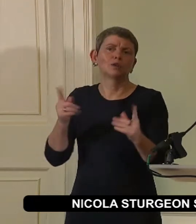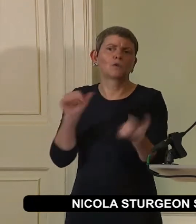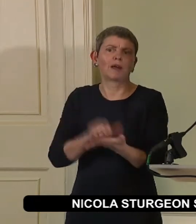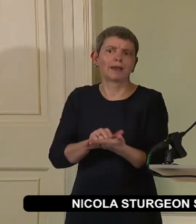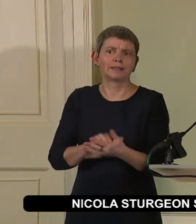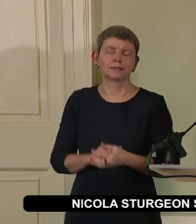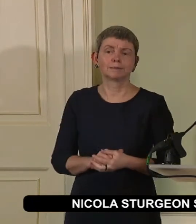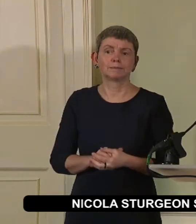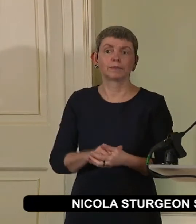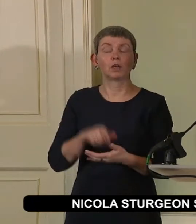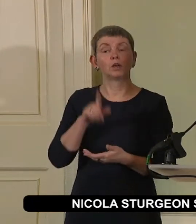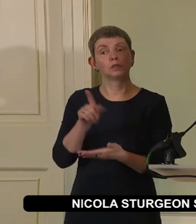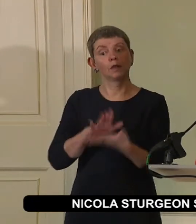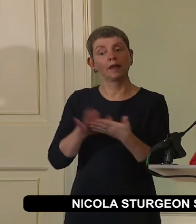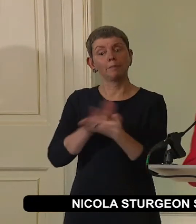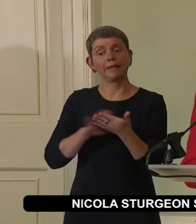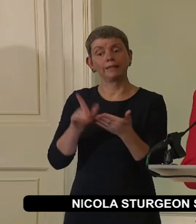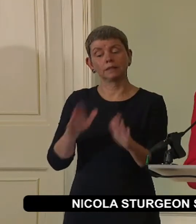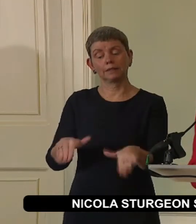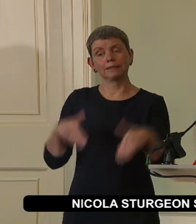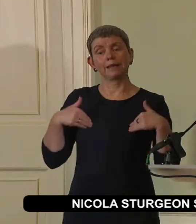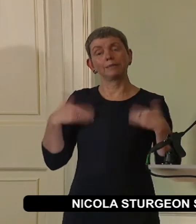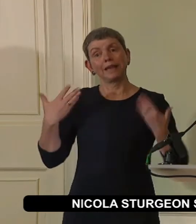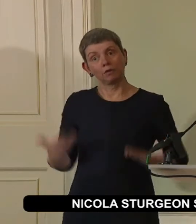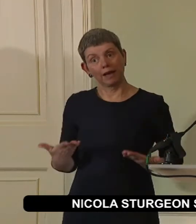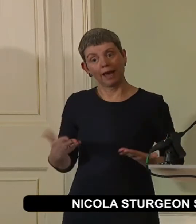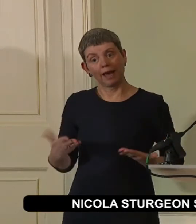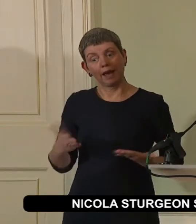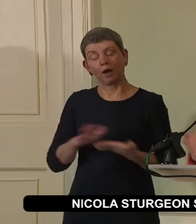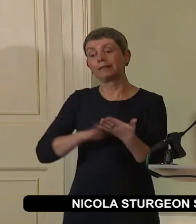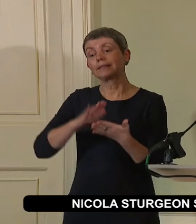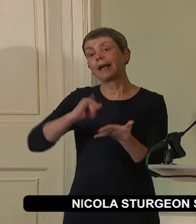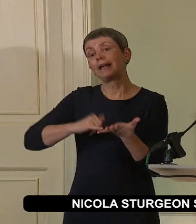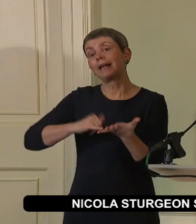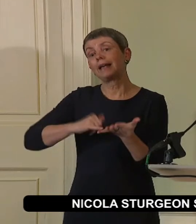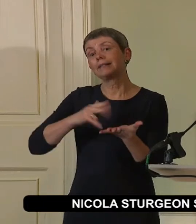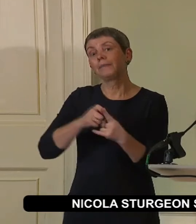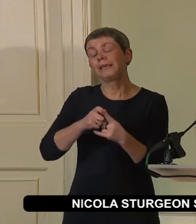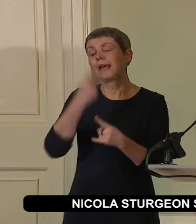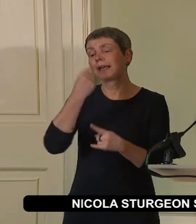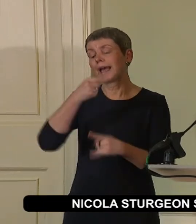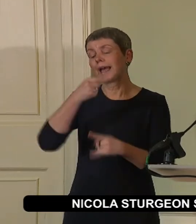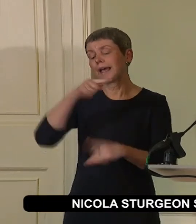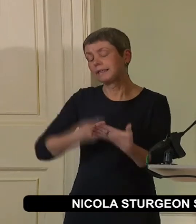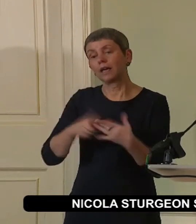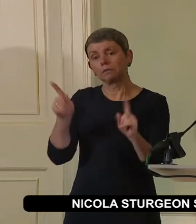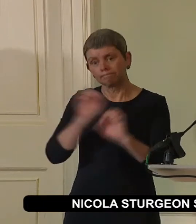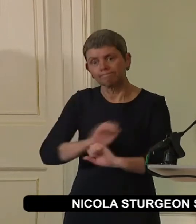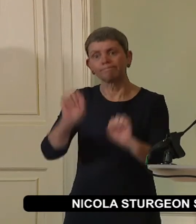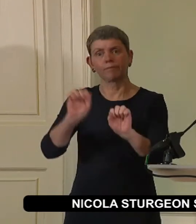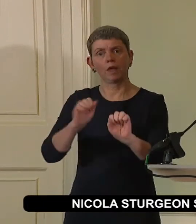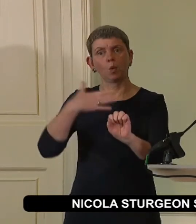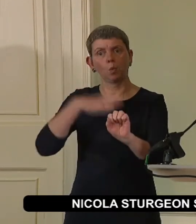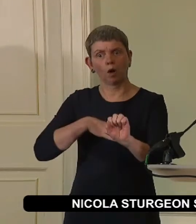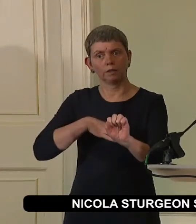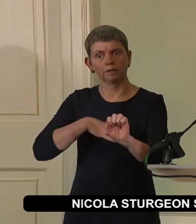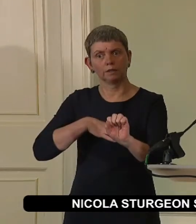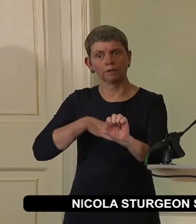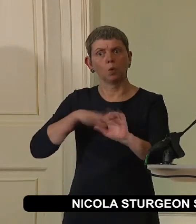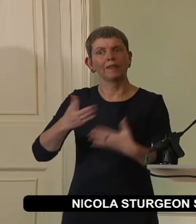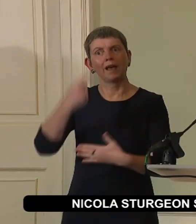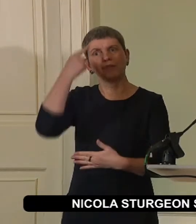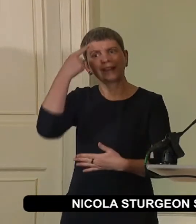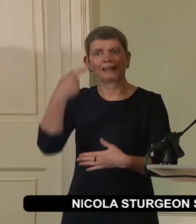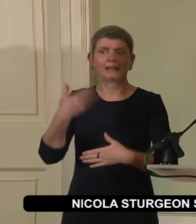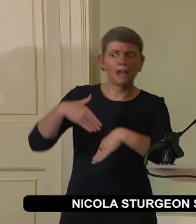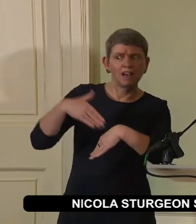the SNP to choose the path it believes to be the right one, without worrying about the perceived implications for my leadership, and in the